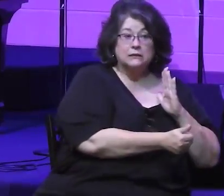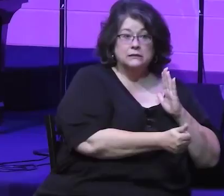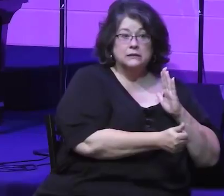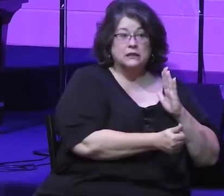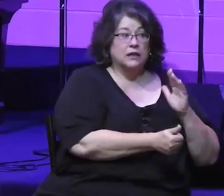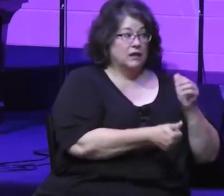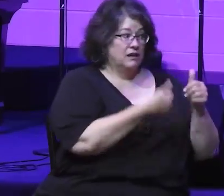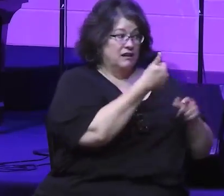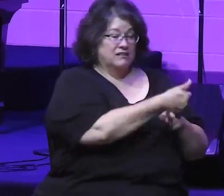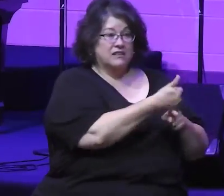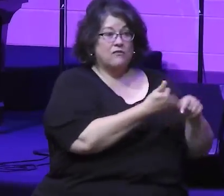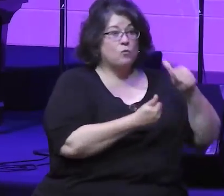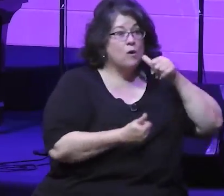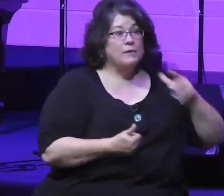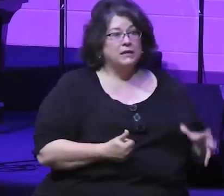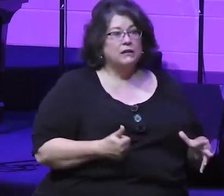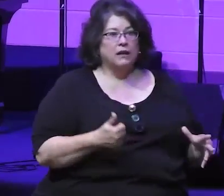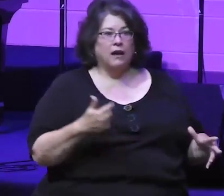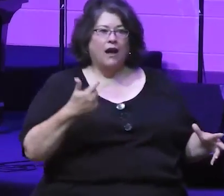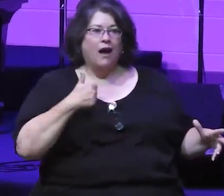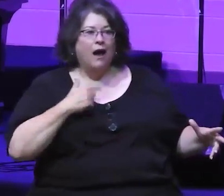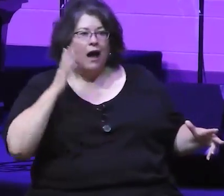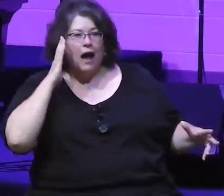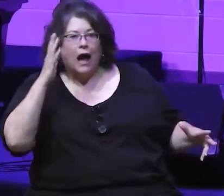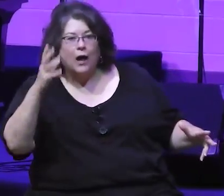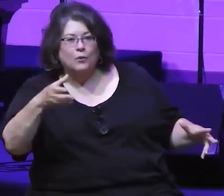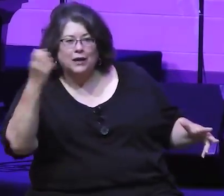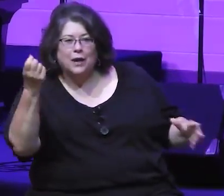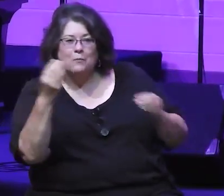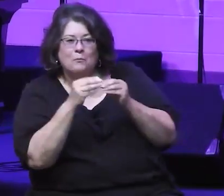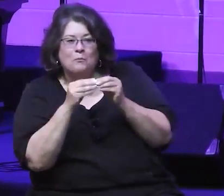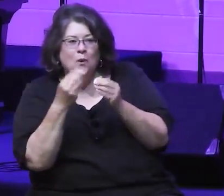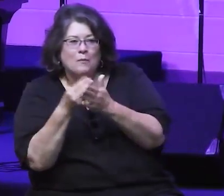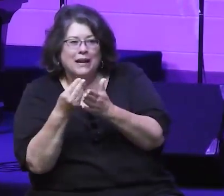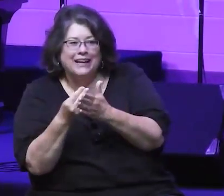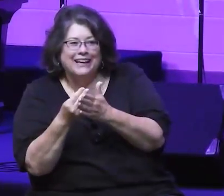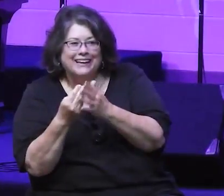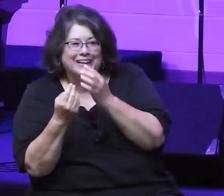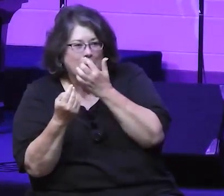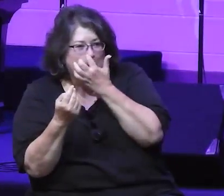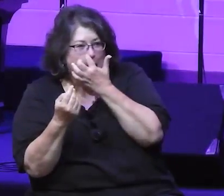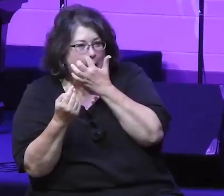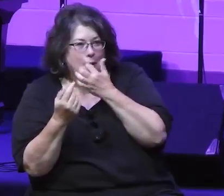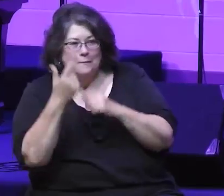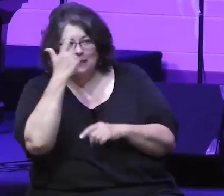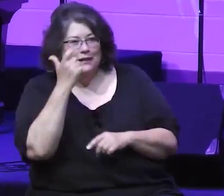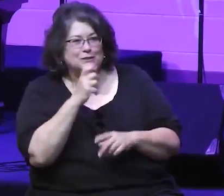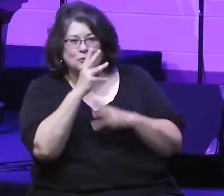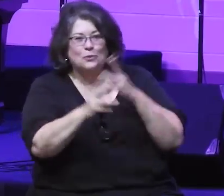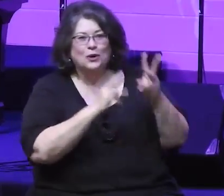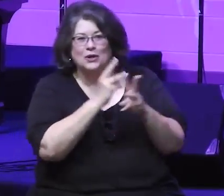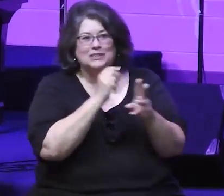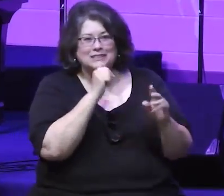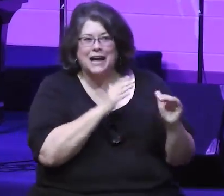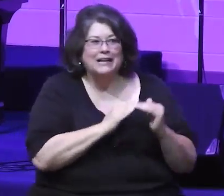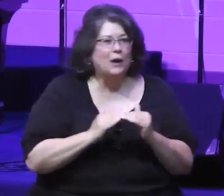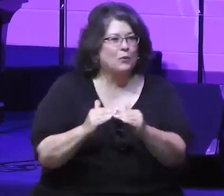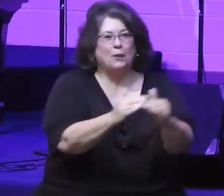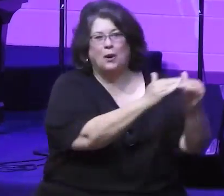more. The playing field is simply not level. And so if we look at this from a standpoint